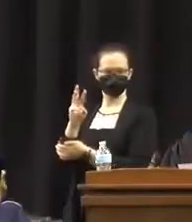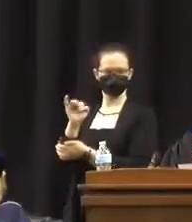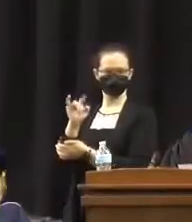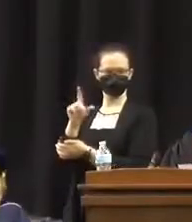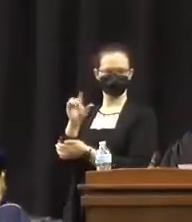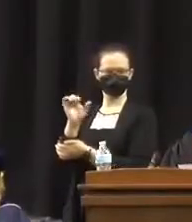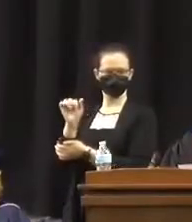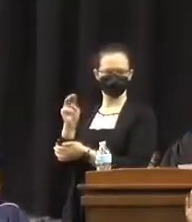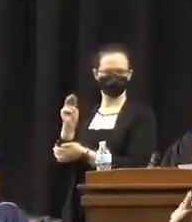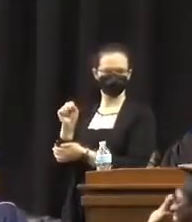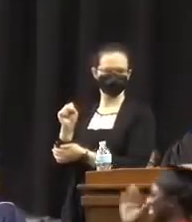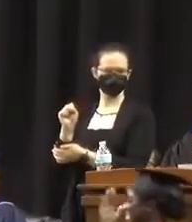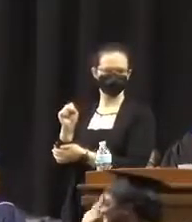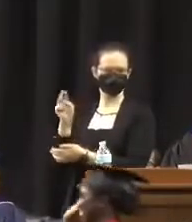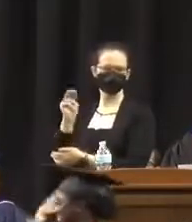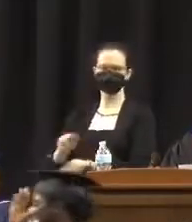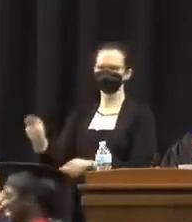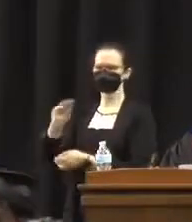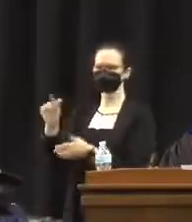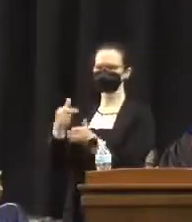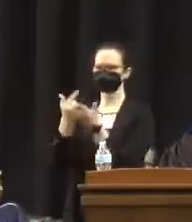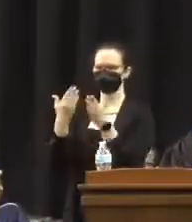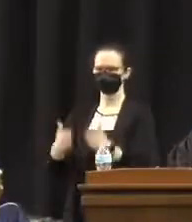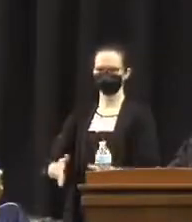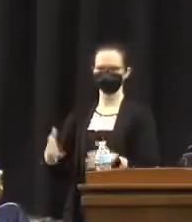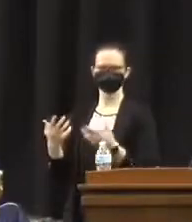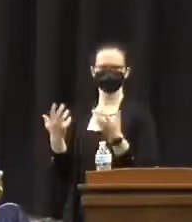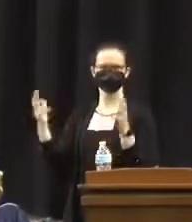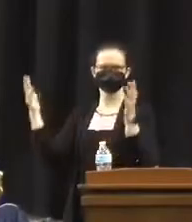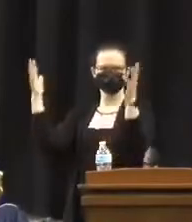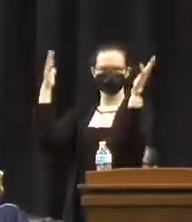Williams, meritorious graduate.